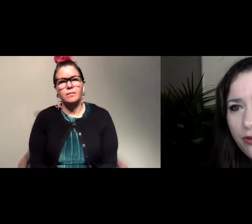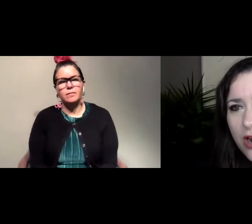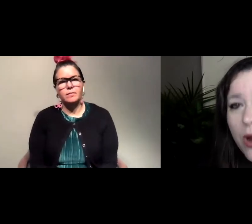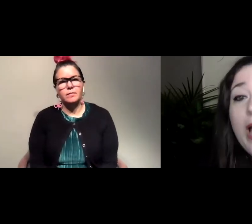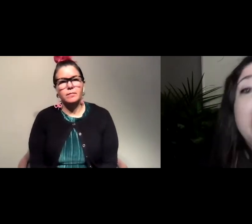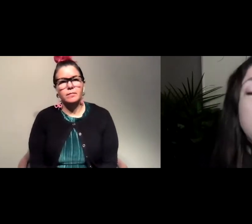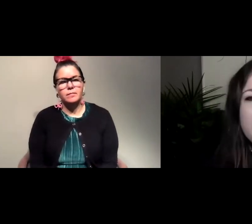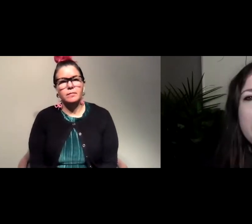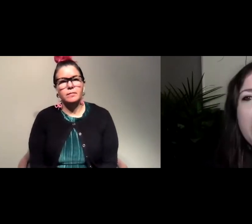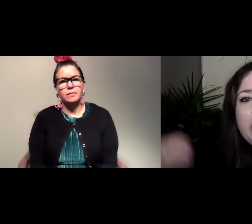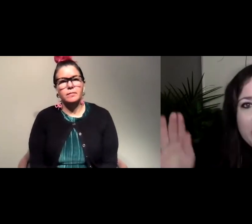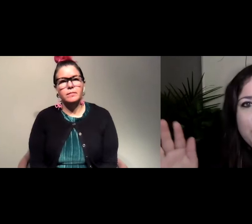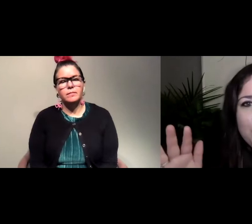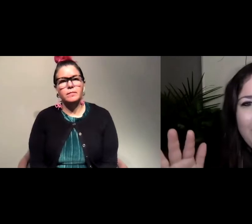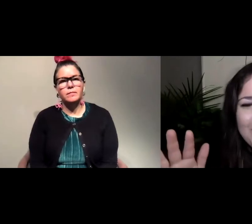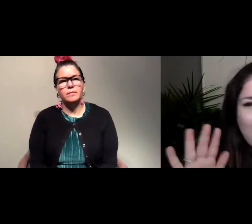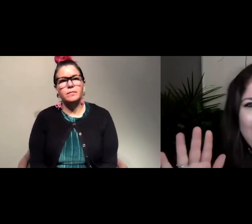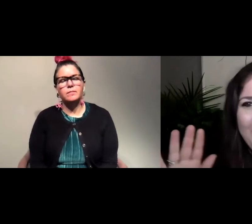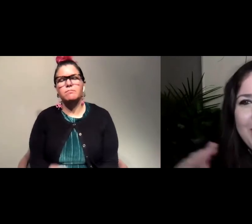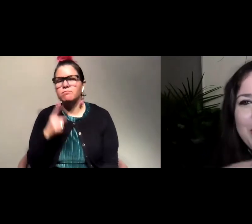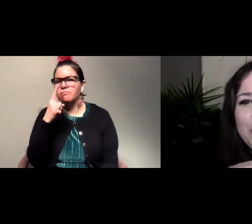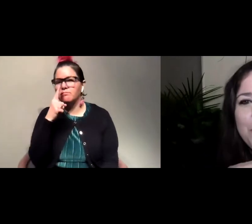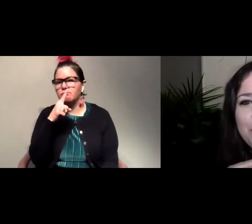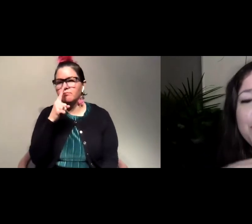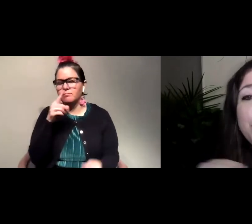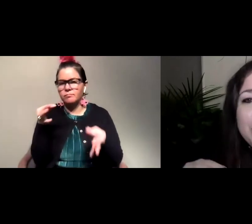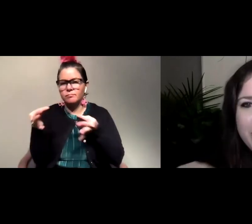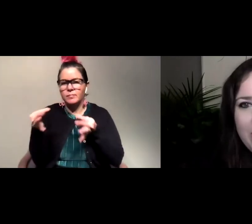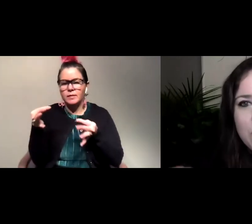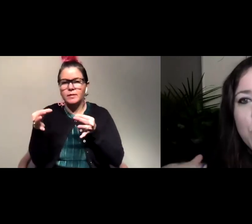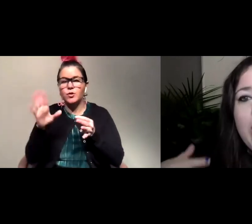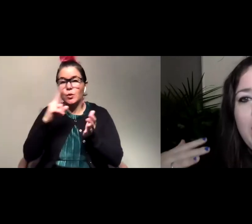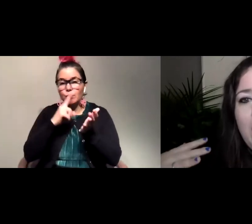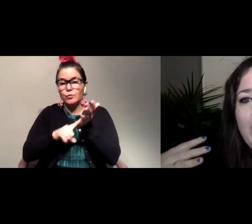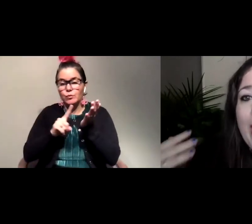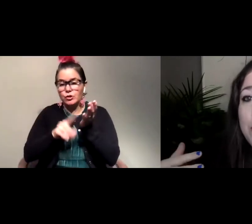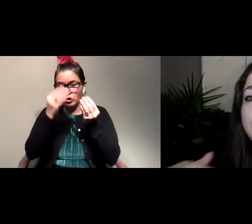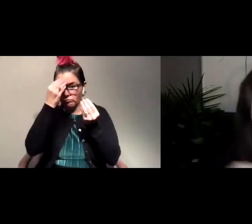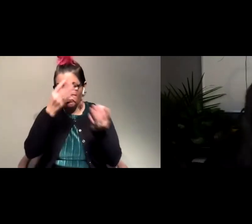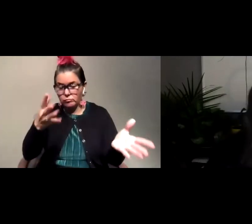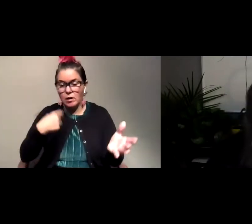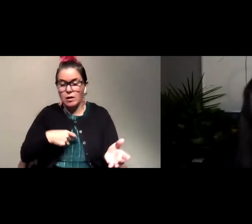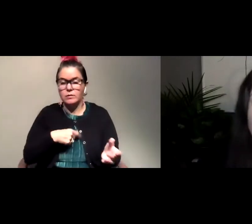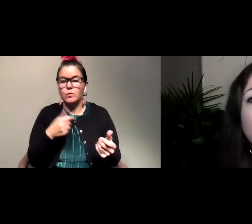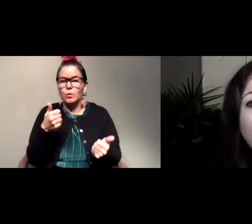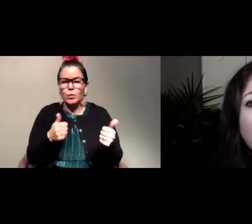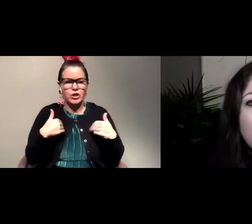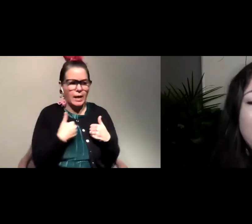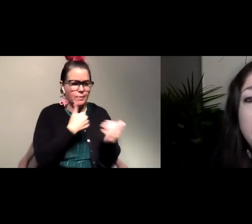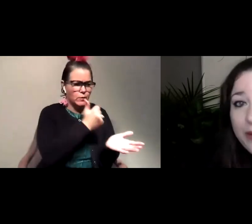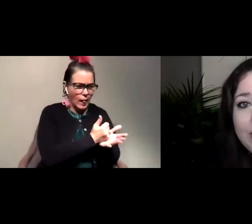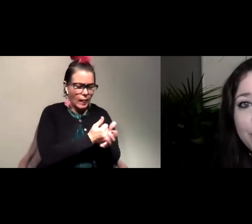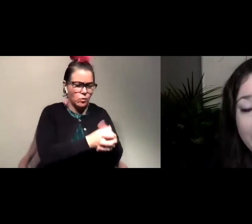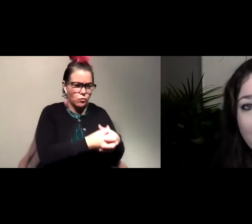help or grow okay can you sorry can you does your research tell us what animals to help or grow